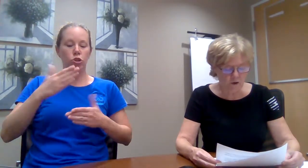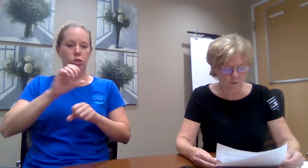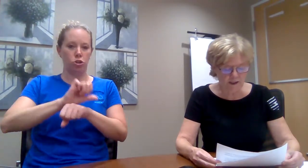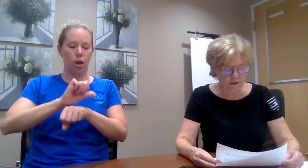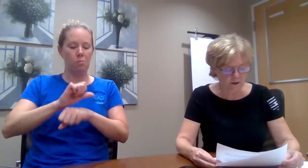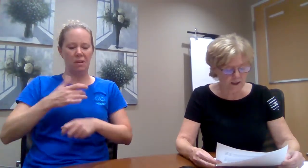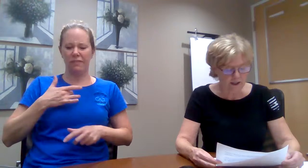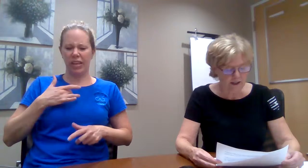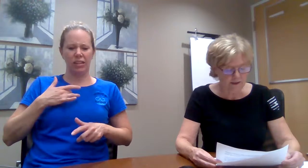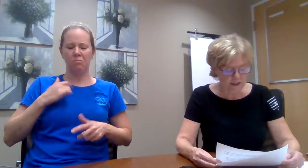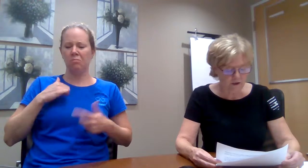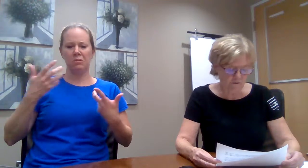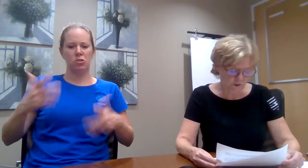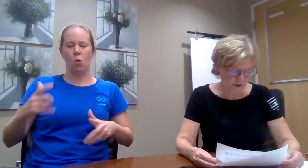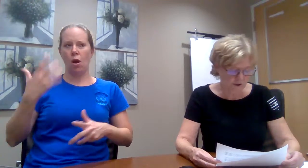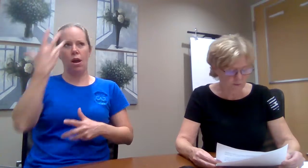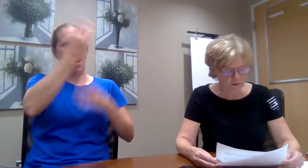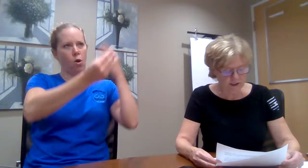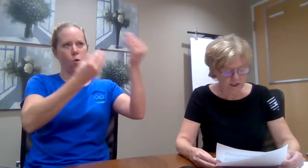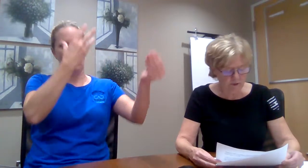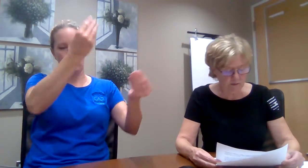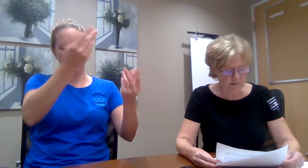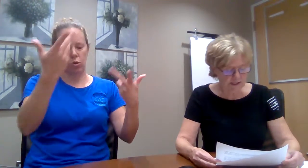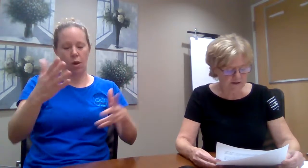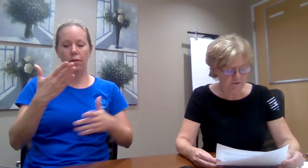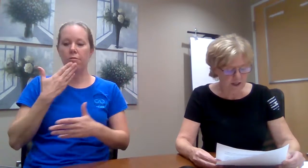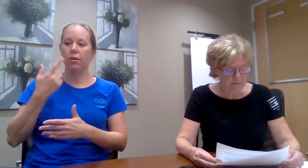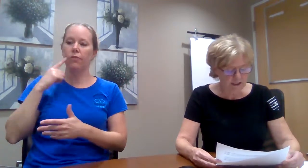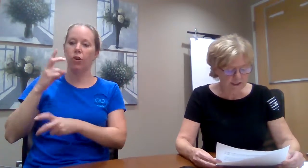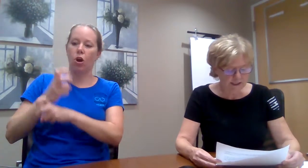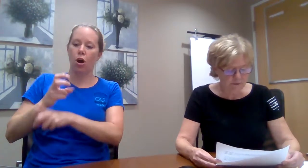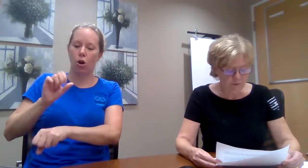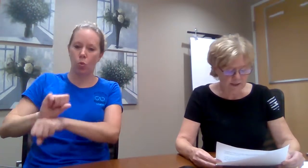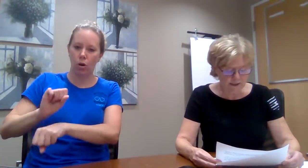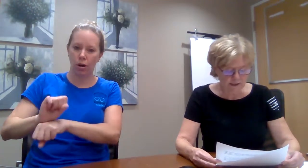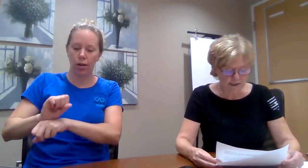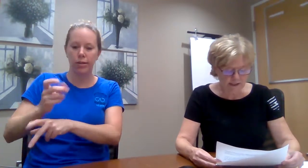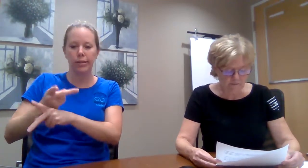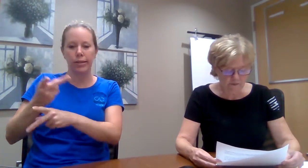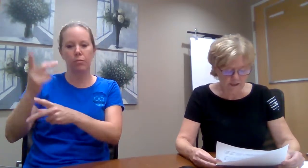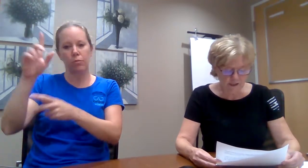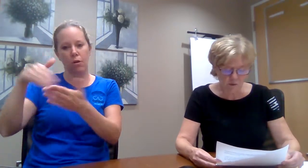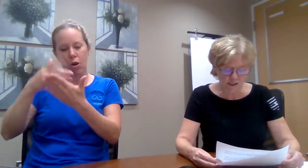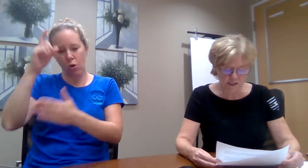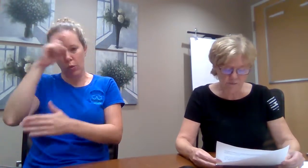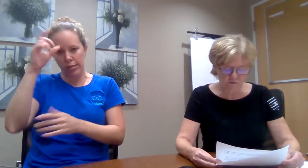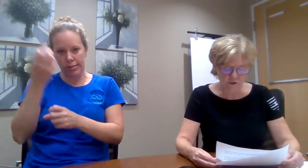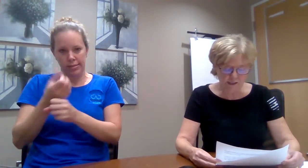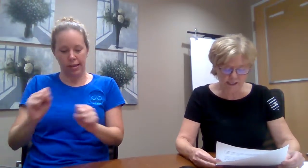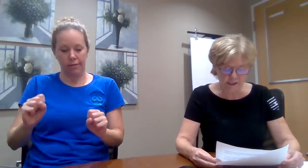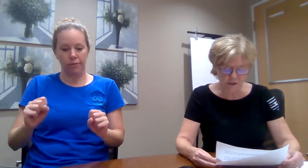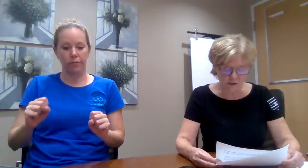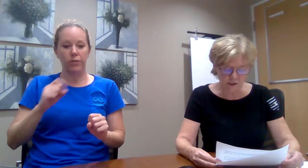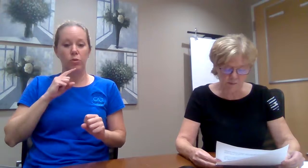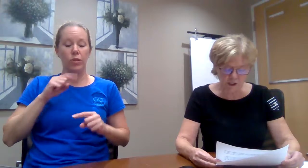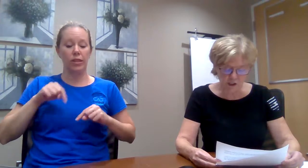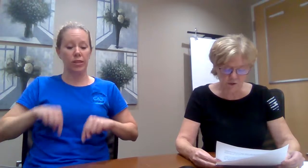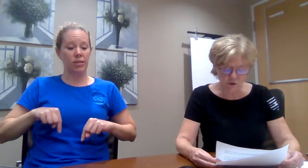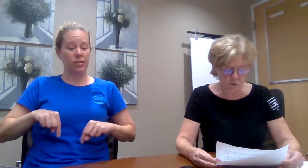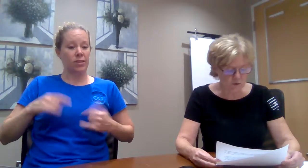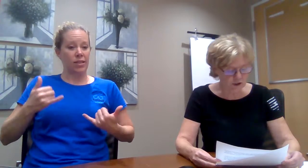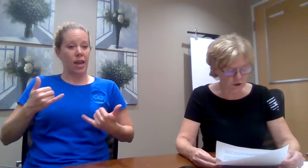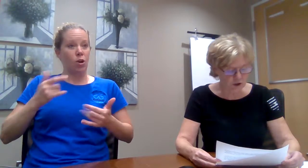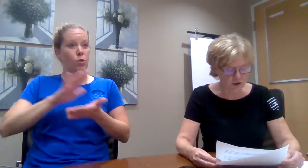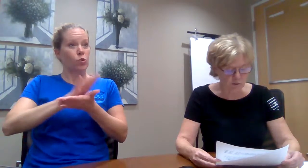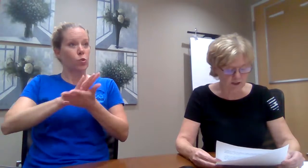leave the home at all. Thank you for your hard work in keeping Mom safe. Please keep the residents safe. This is a recipe for disaster, especially